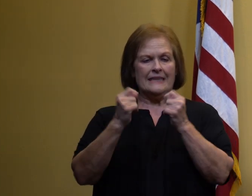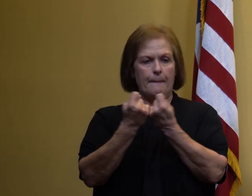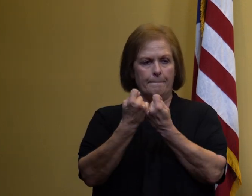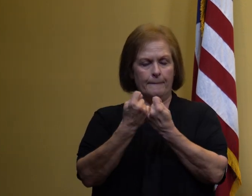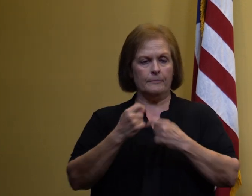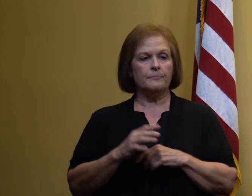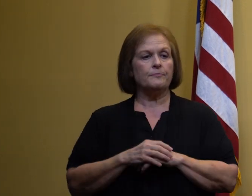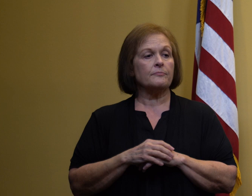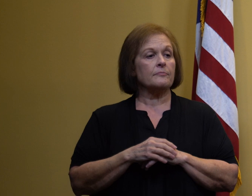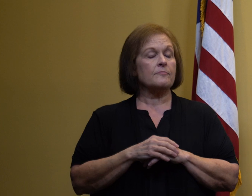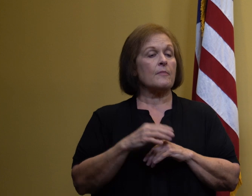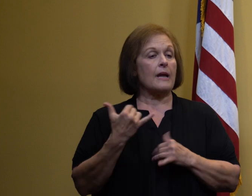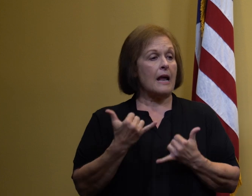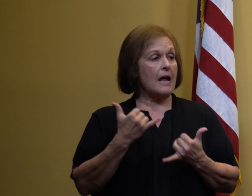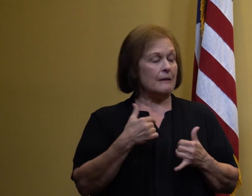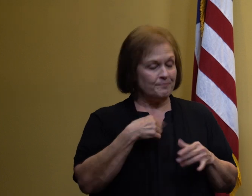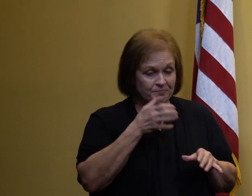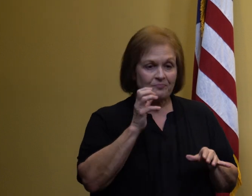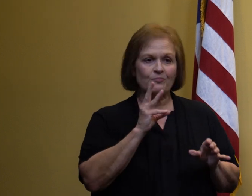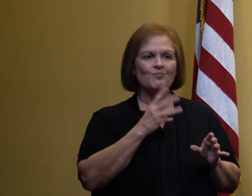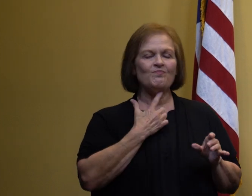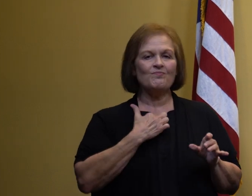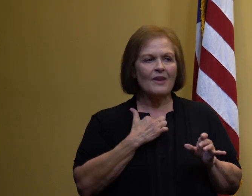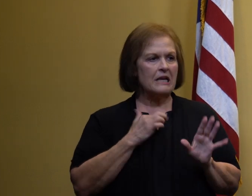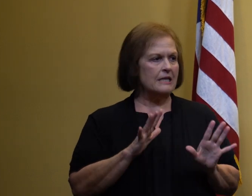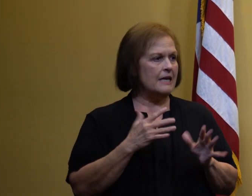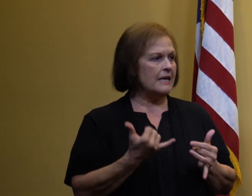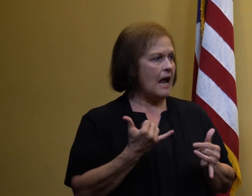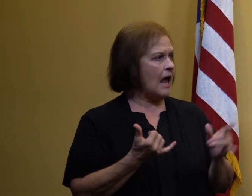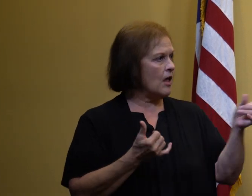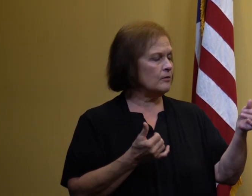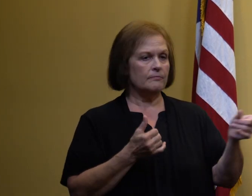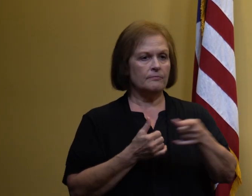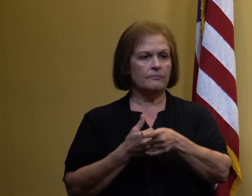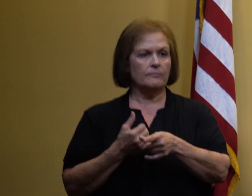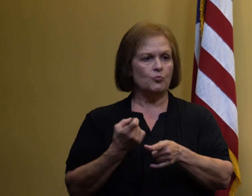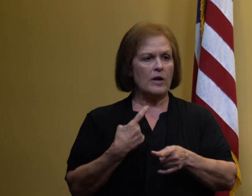www.nordc.org/teens. So with that, I'm going to drink some water, turn it over to John, and then field through your questions.